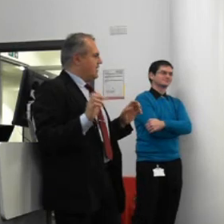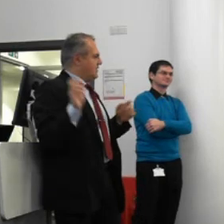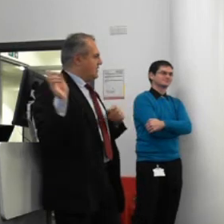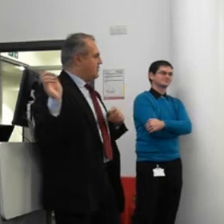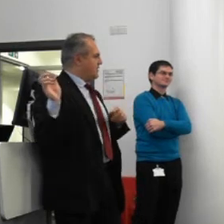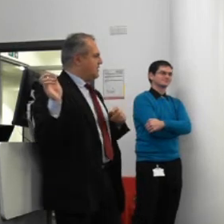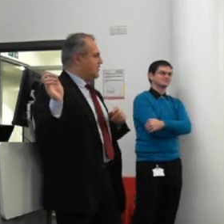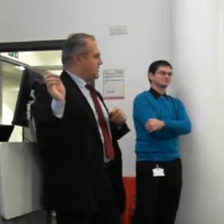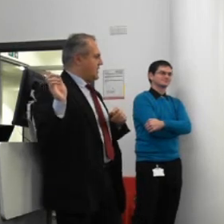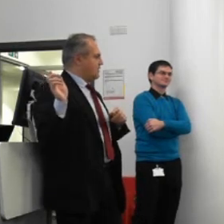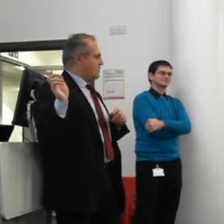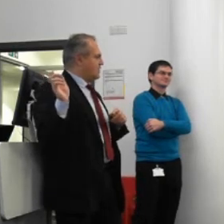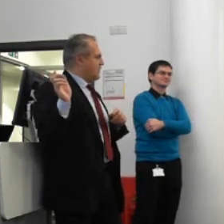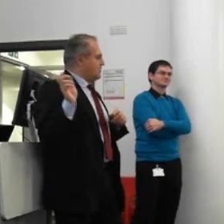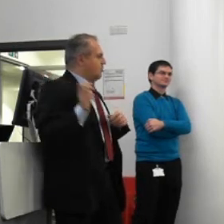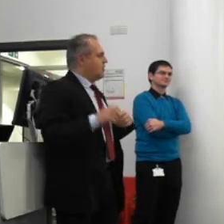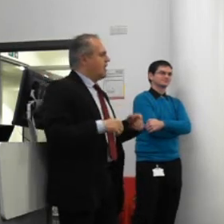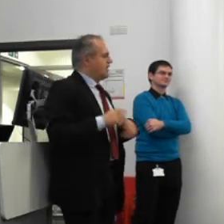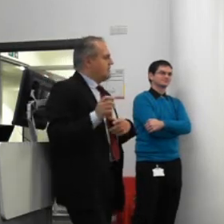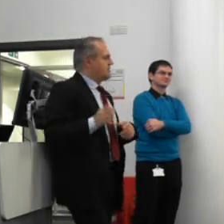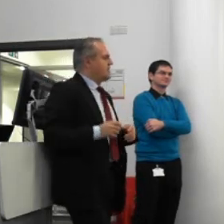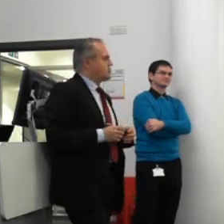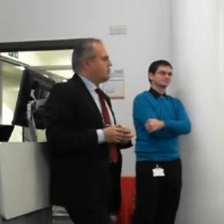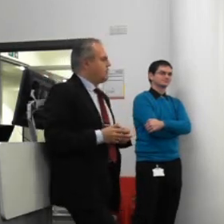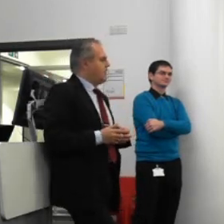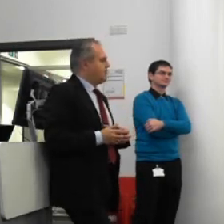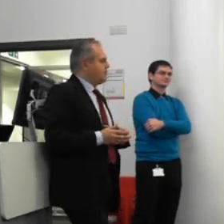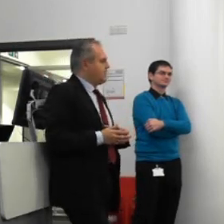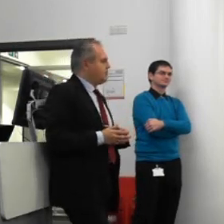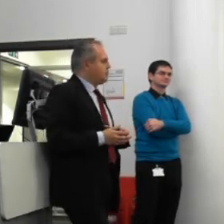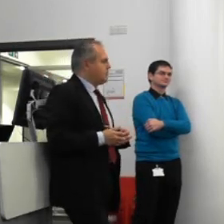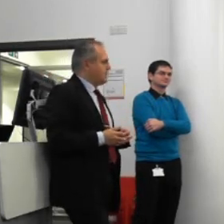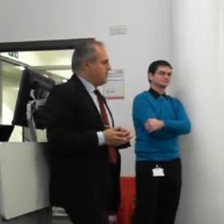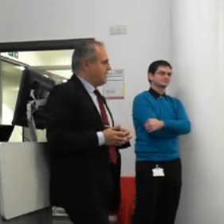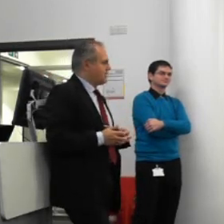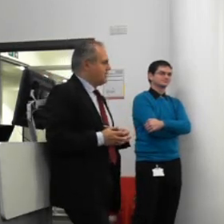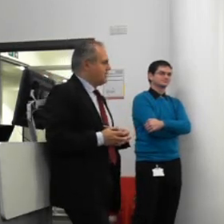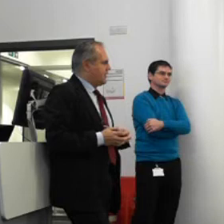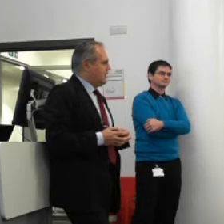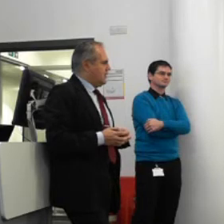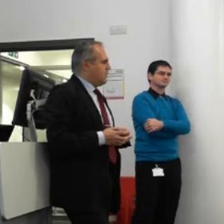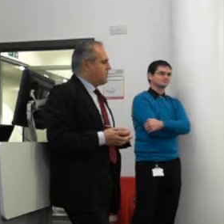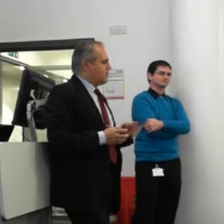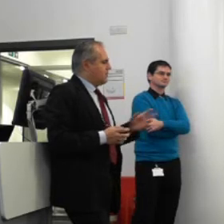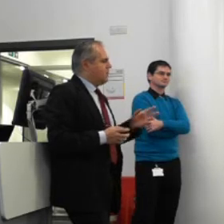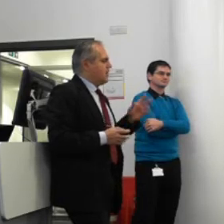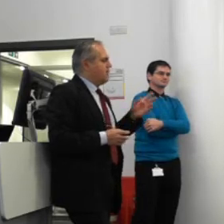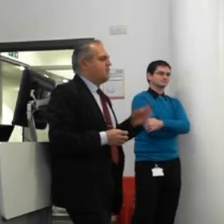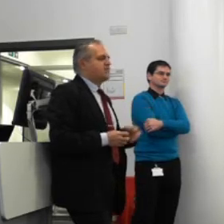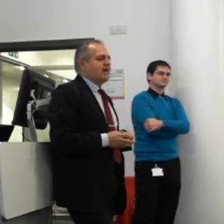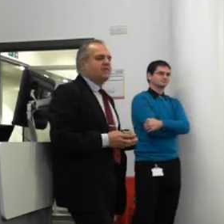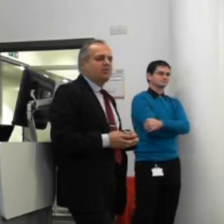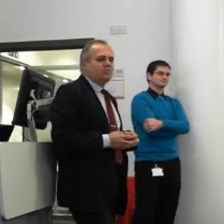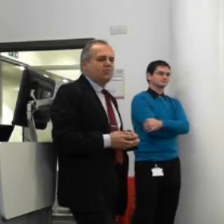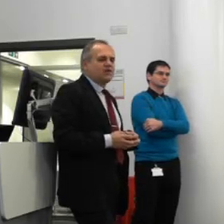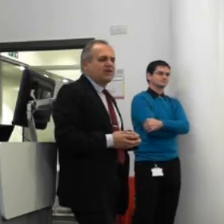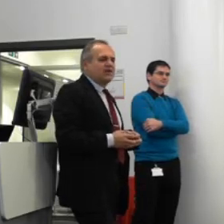things in that particular sector so we are in discussion with them for them to do that part because you see we have even tried to use a